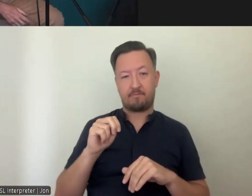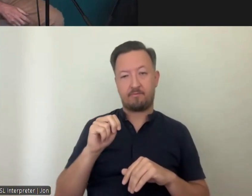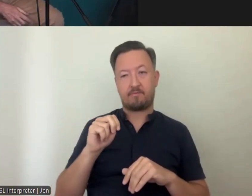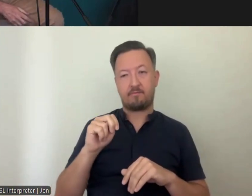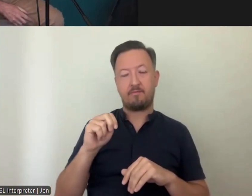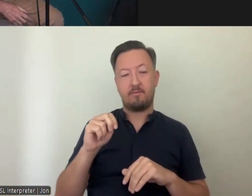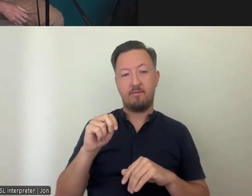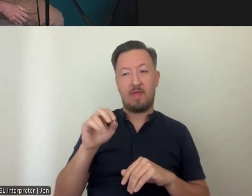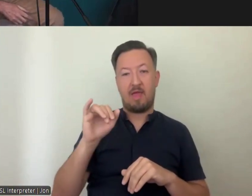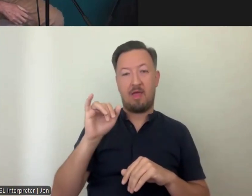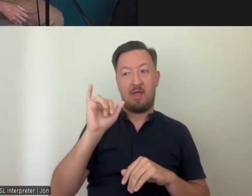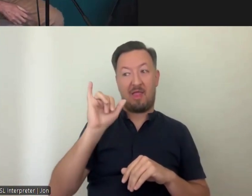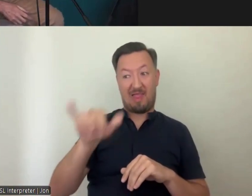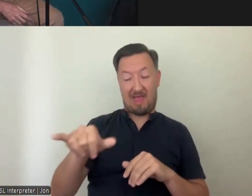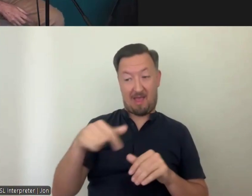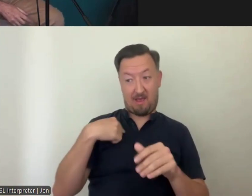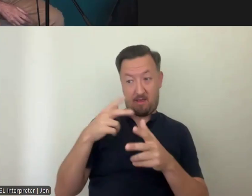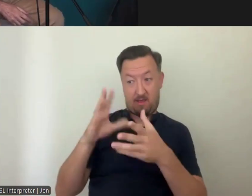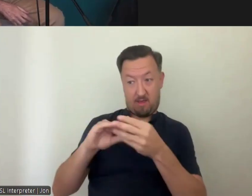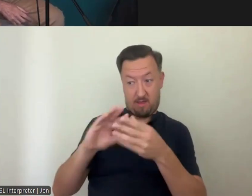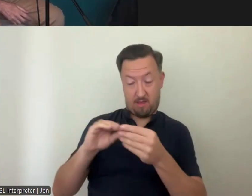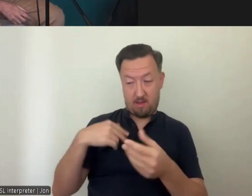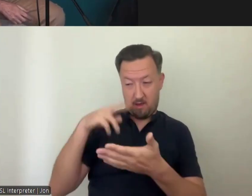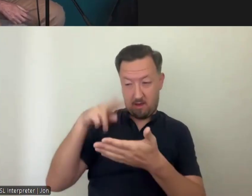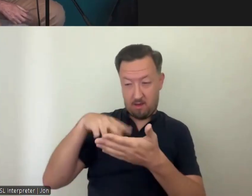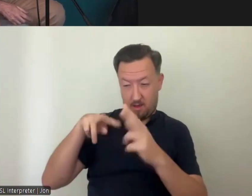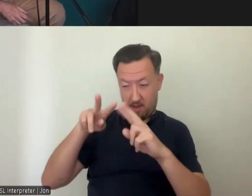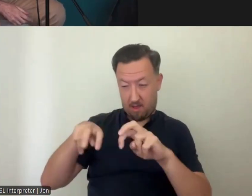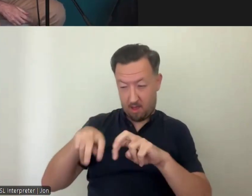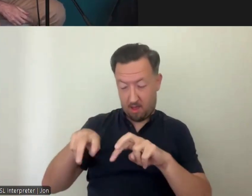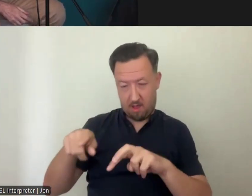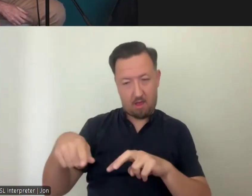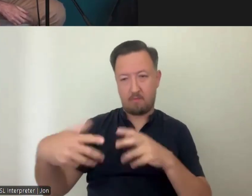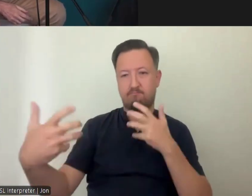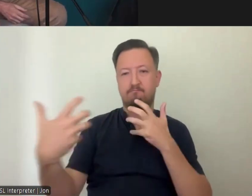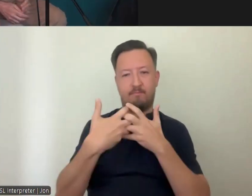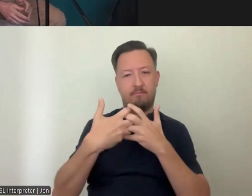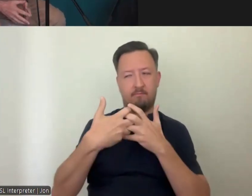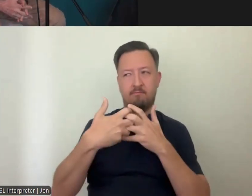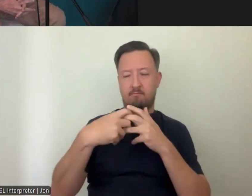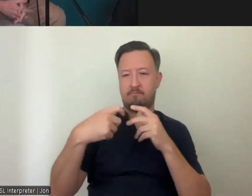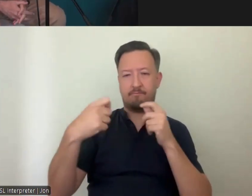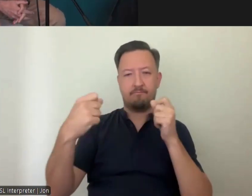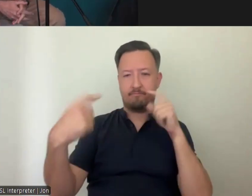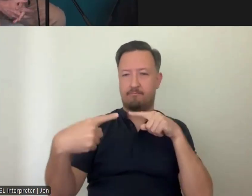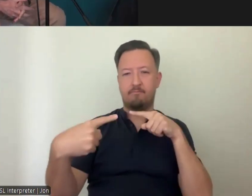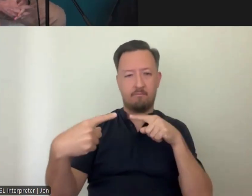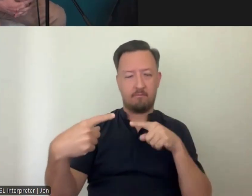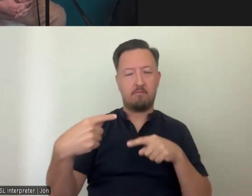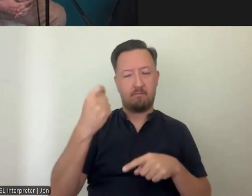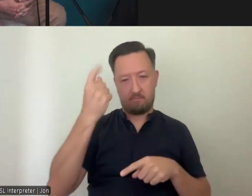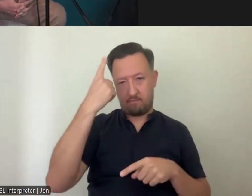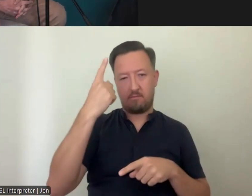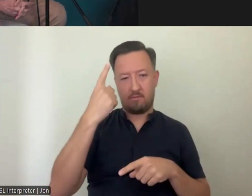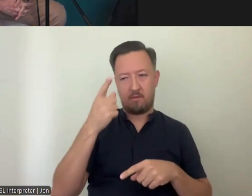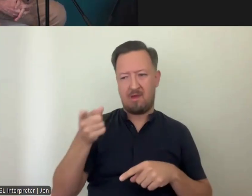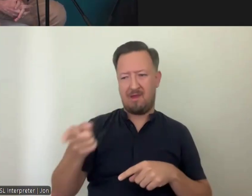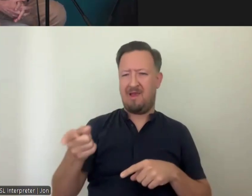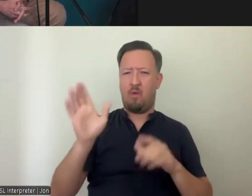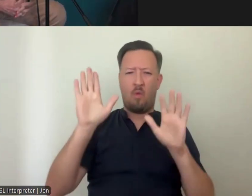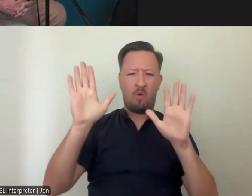heard the click in the back of my mind. Right? It's like as soon as I started reading Epictetus, here's this guy who has had an incredible